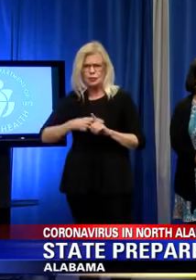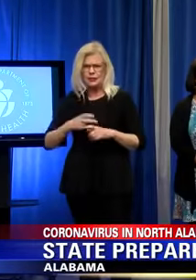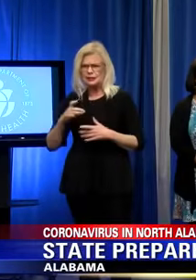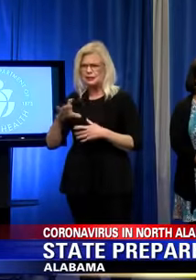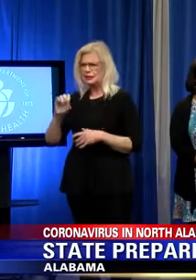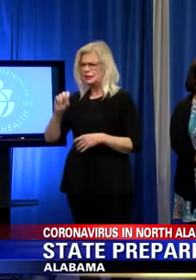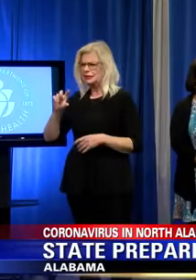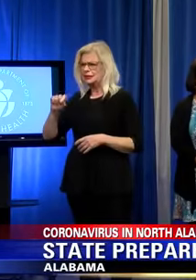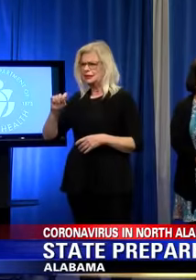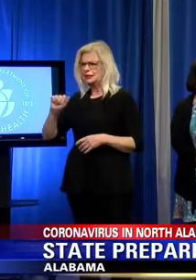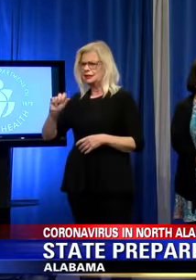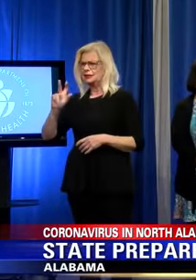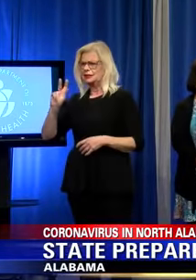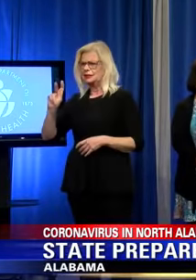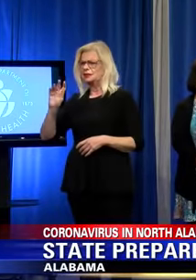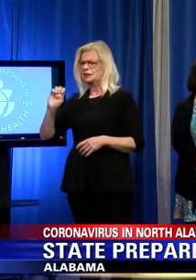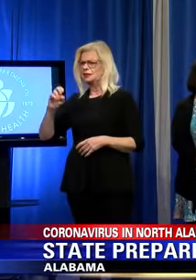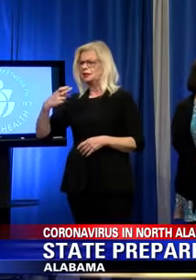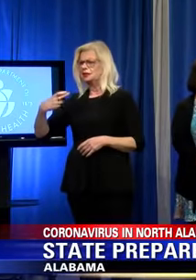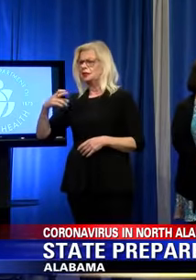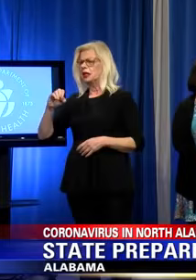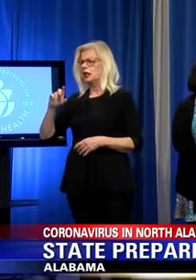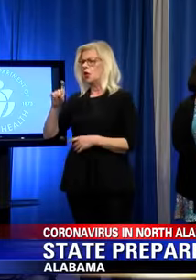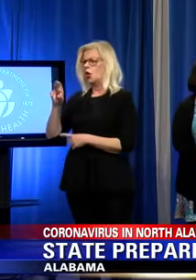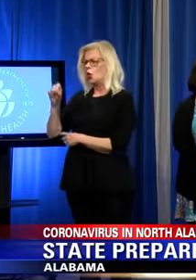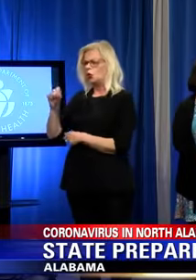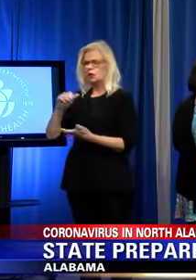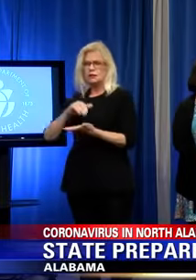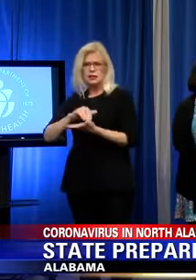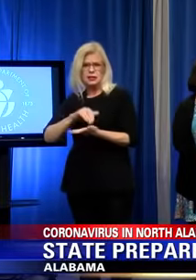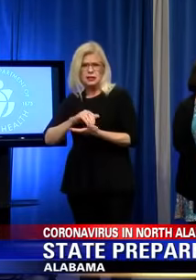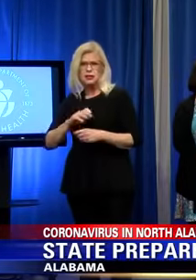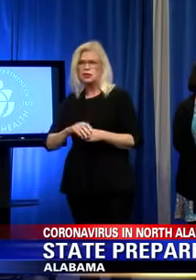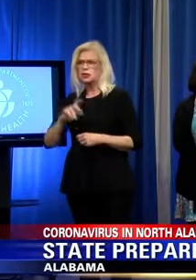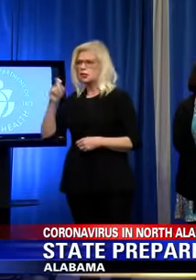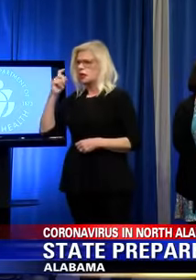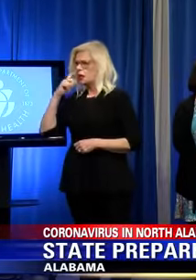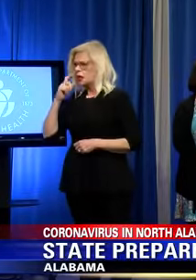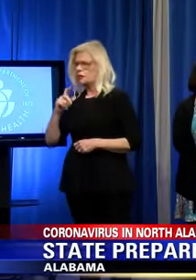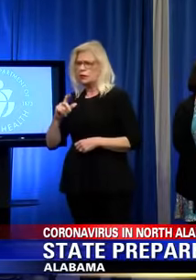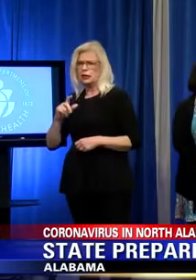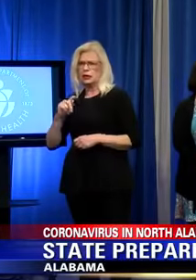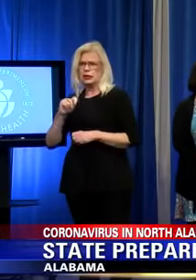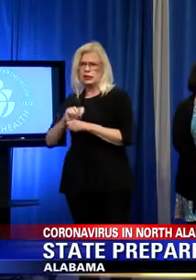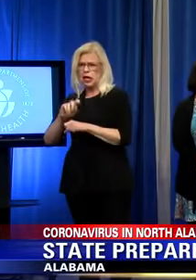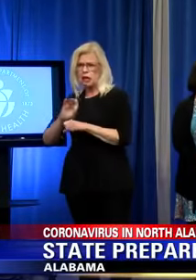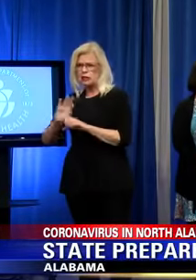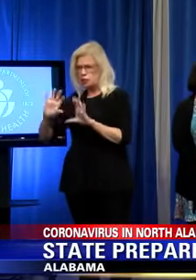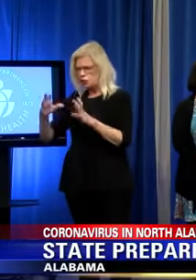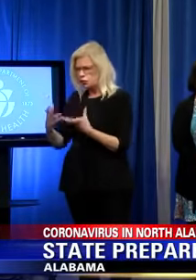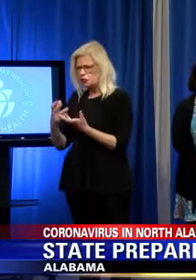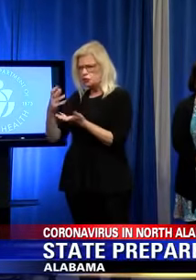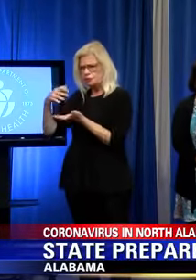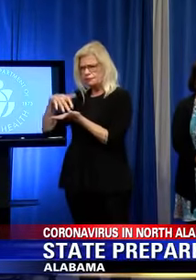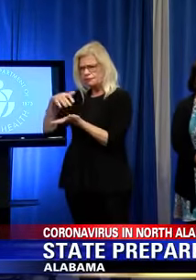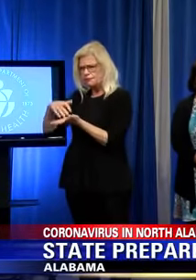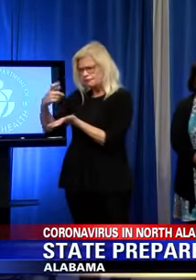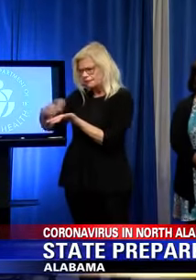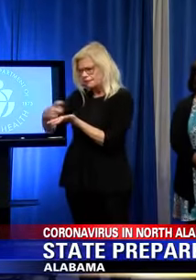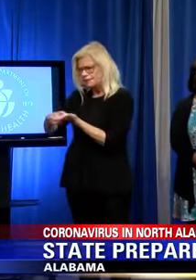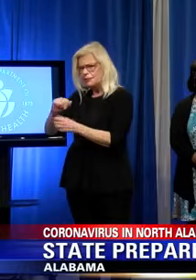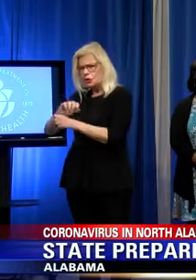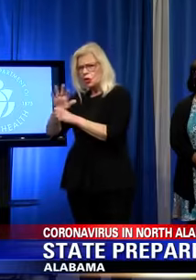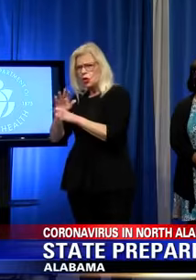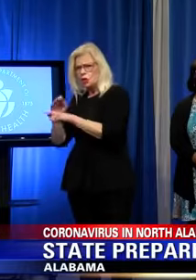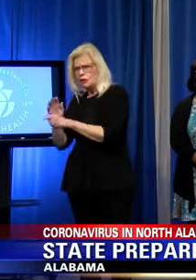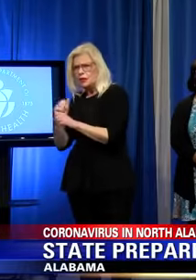have a proposal that we've circulated to the physicians on the governor's coronavirus task force to get their input. They were the same group that helped us making